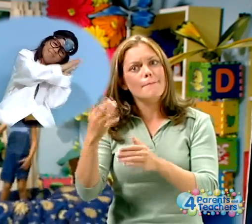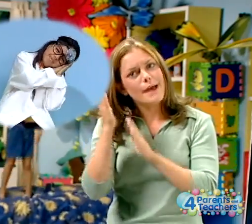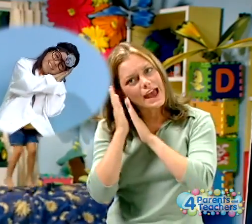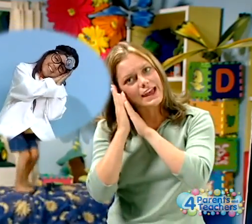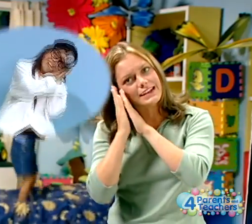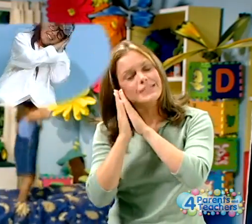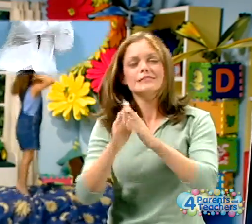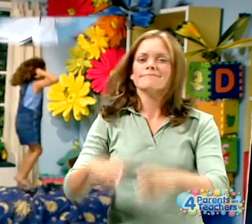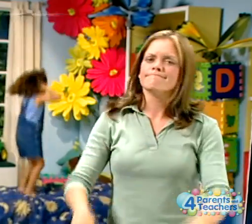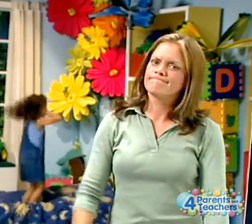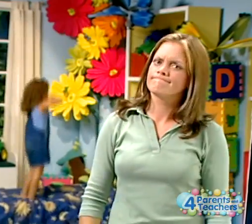bed